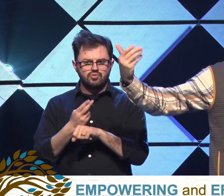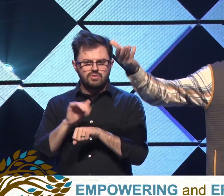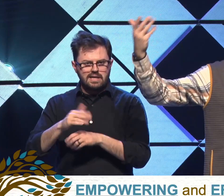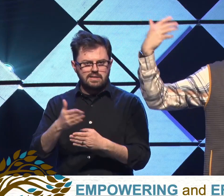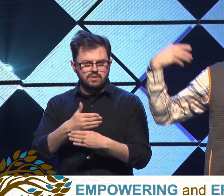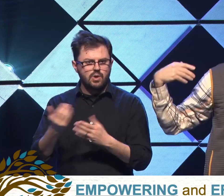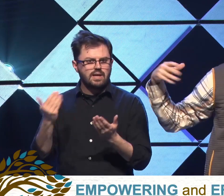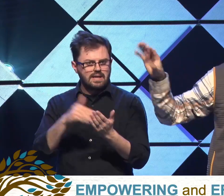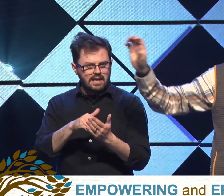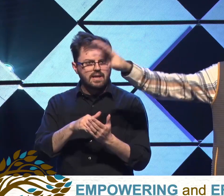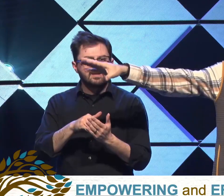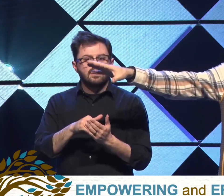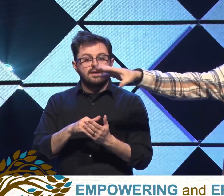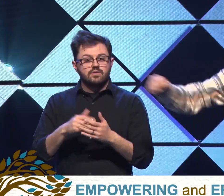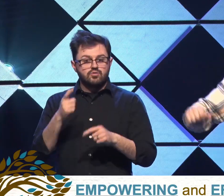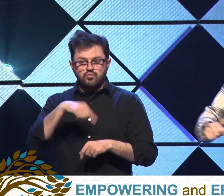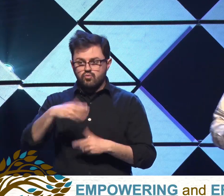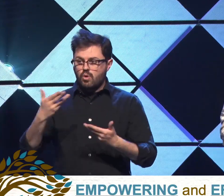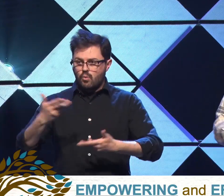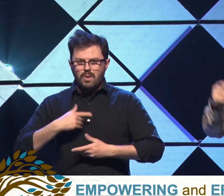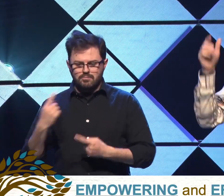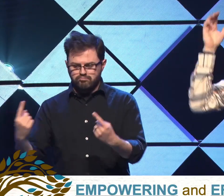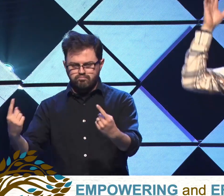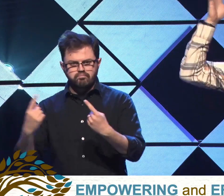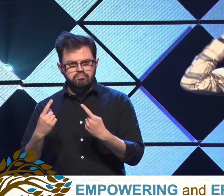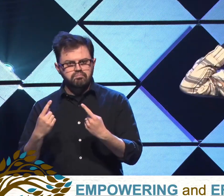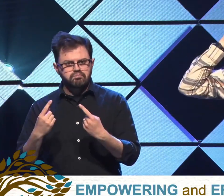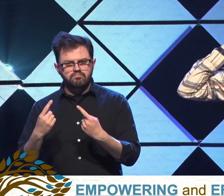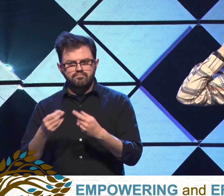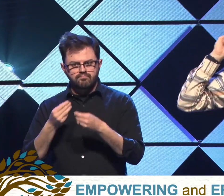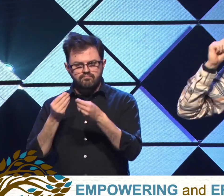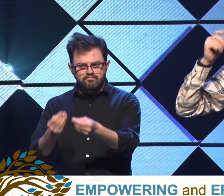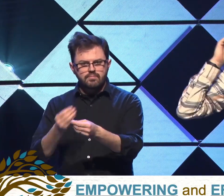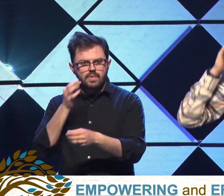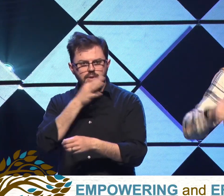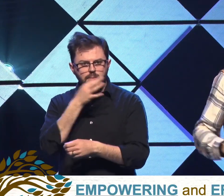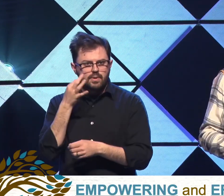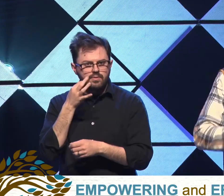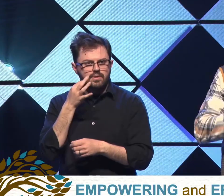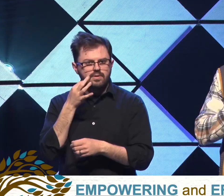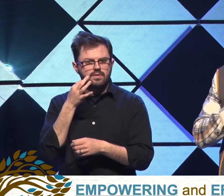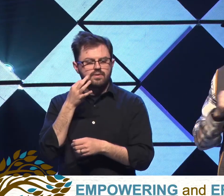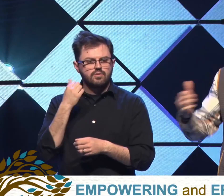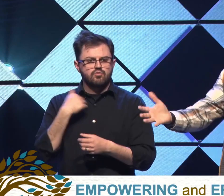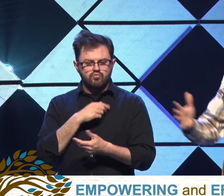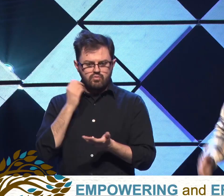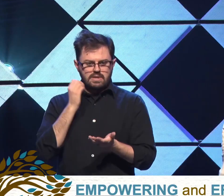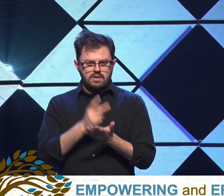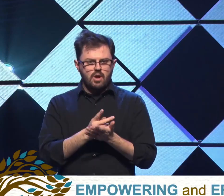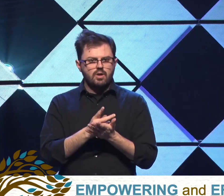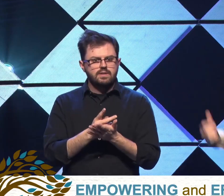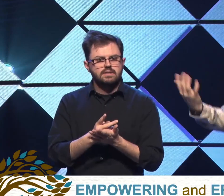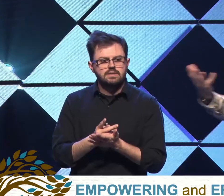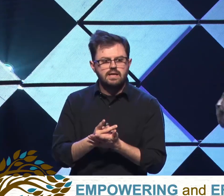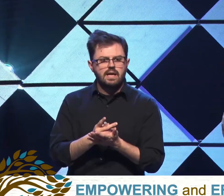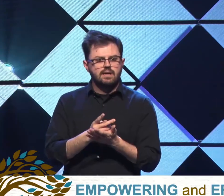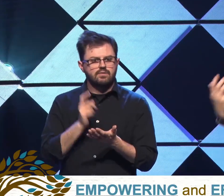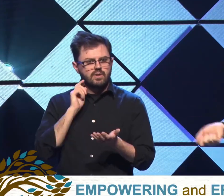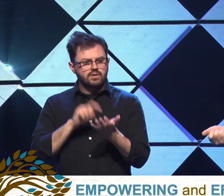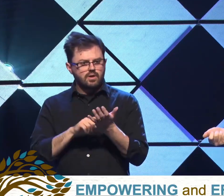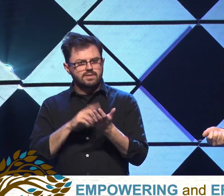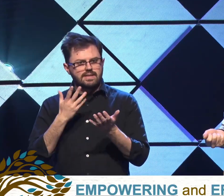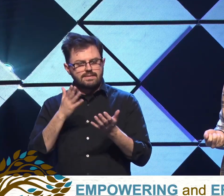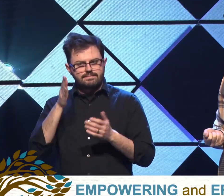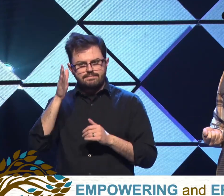is welcome to come during this song and receive communion as an acknowledgement that what we call God and the love that we seek to demonstrate